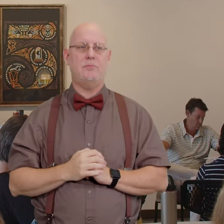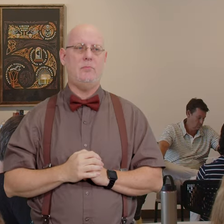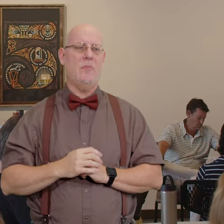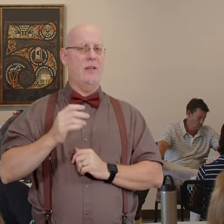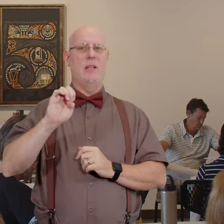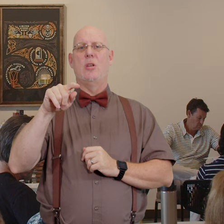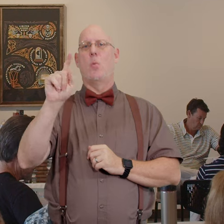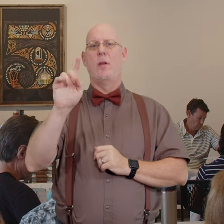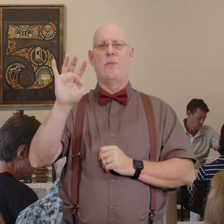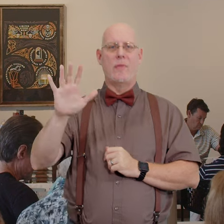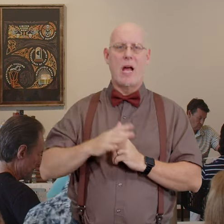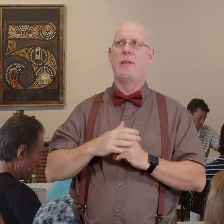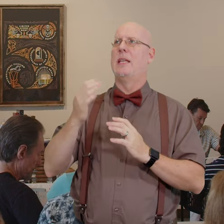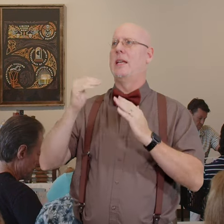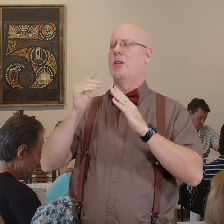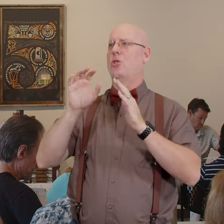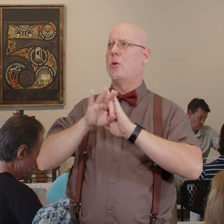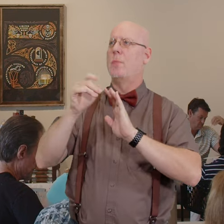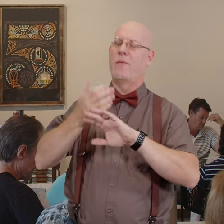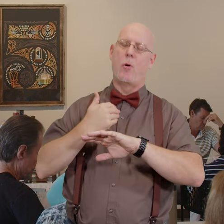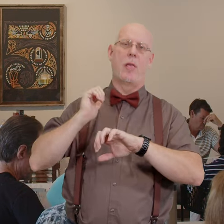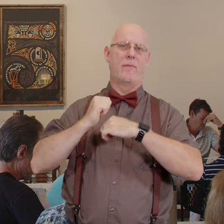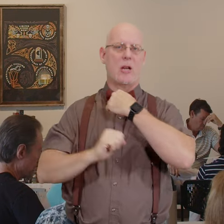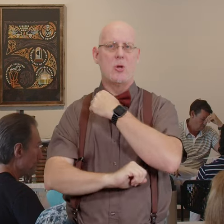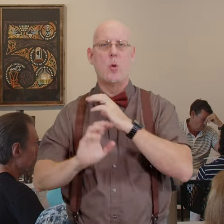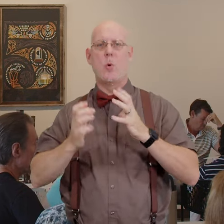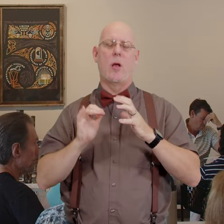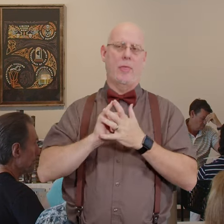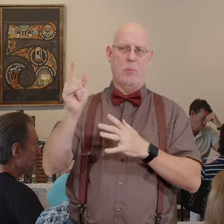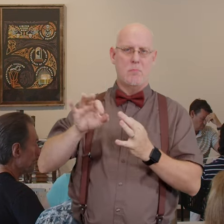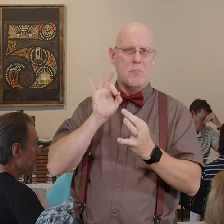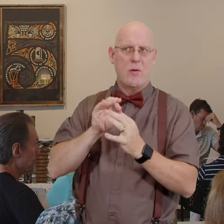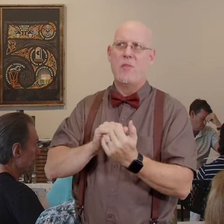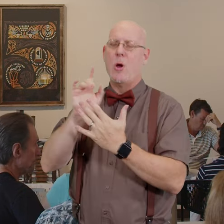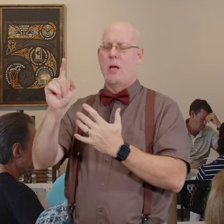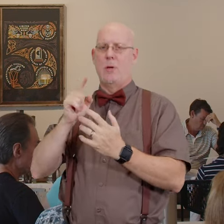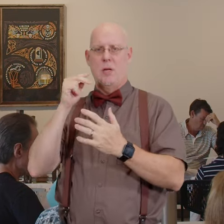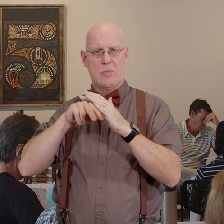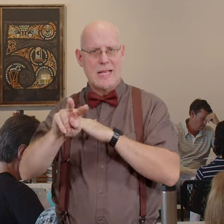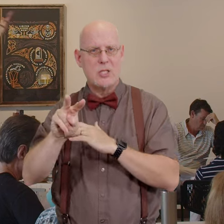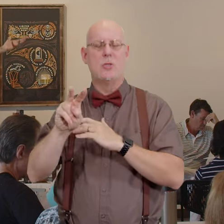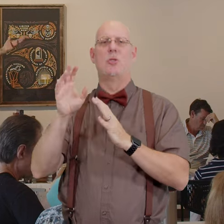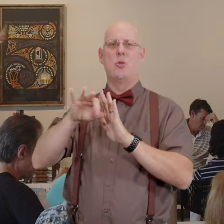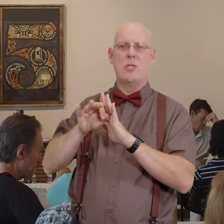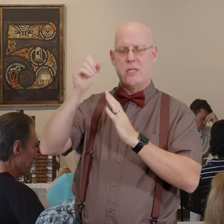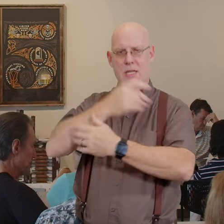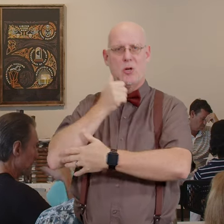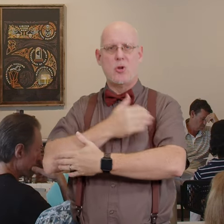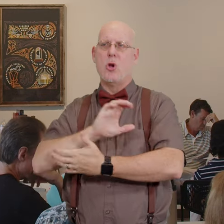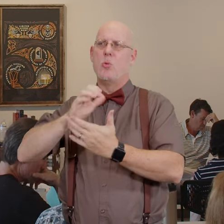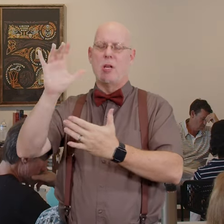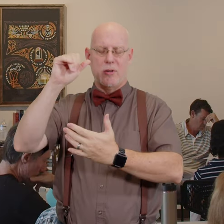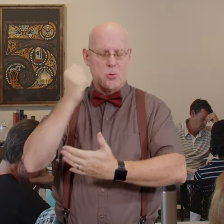course, we have Ephesians 1, 4, and 5. Even as he has chosen us in him before the foundation of the world, that we should be holy and blameless before him in love, he predestined us as sons and daughters according